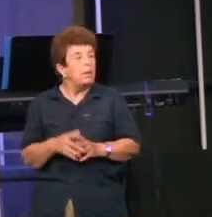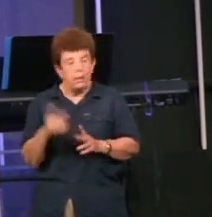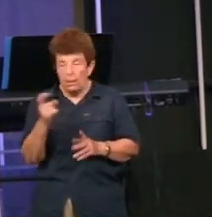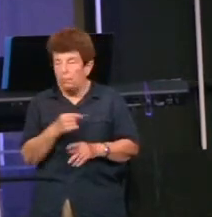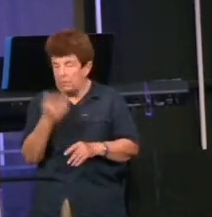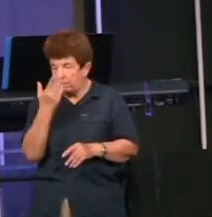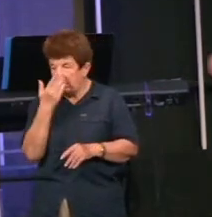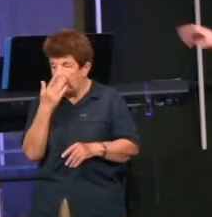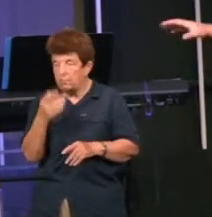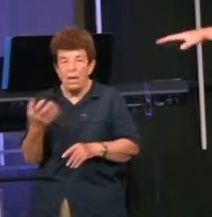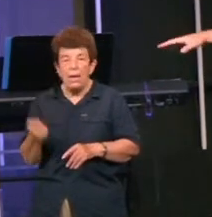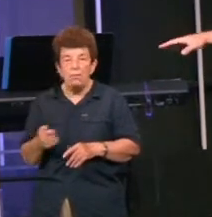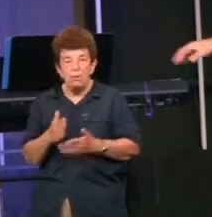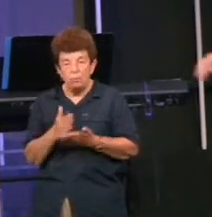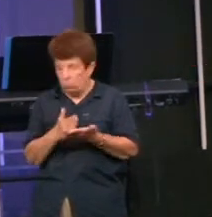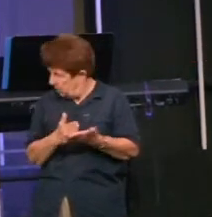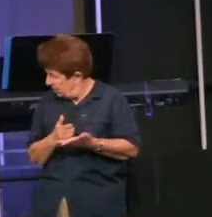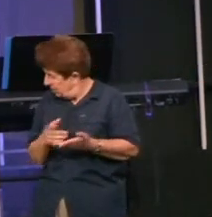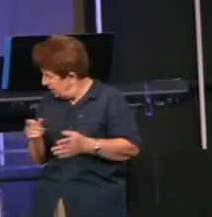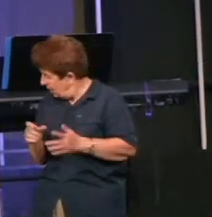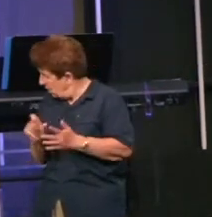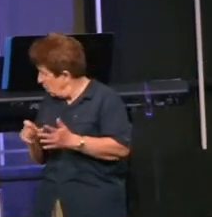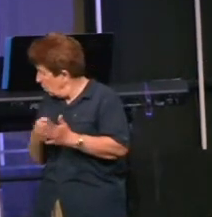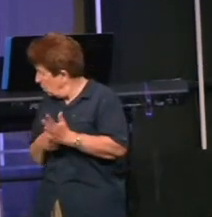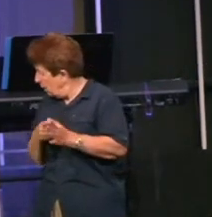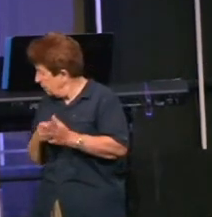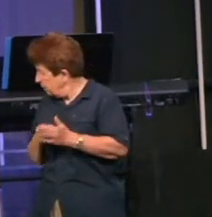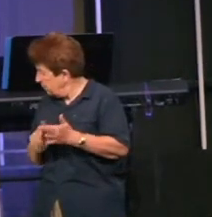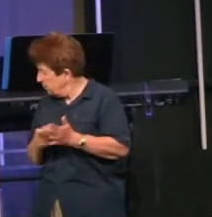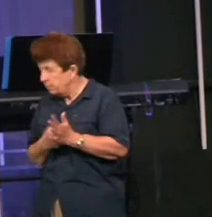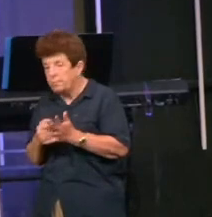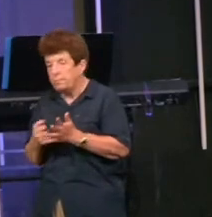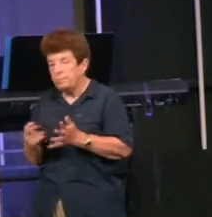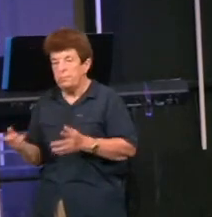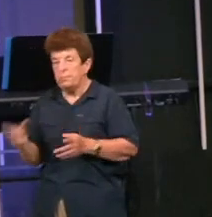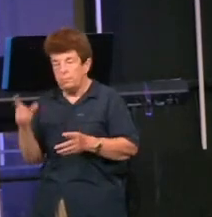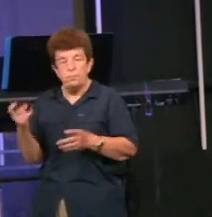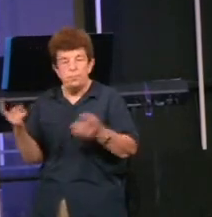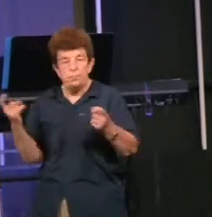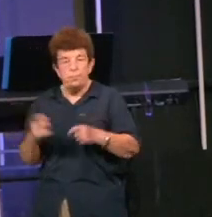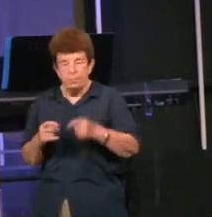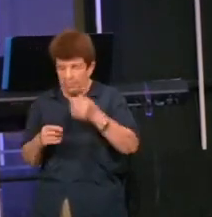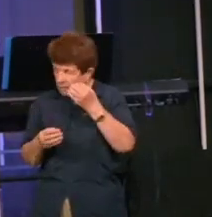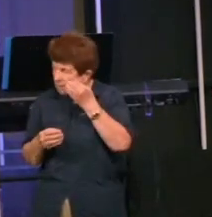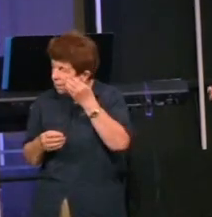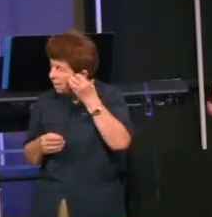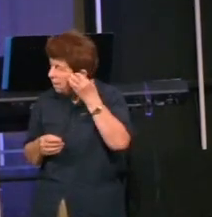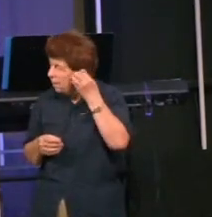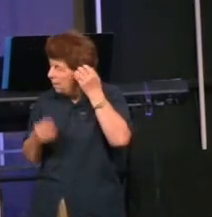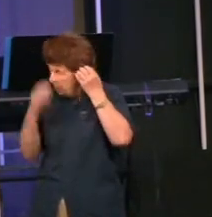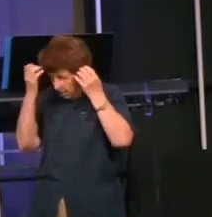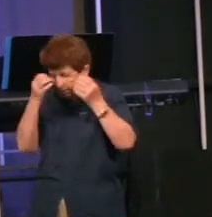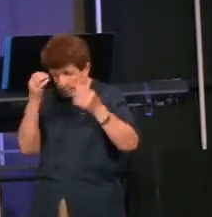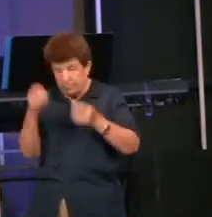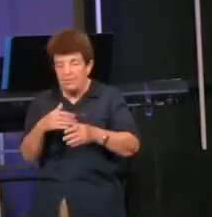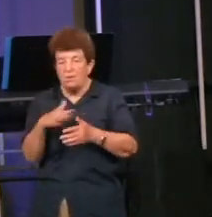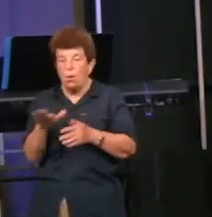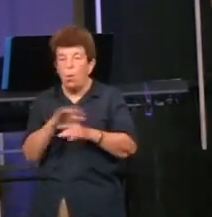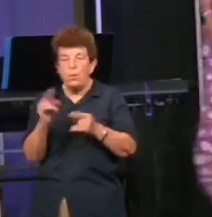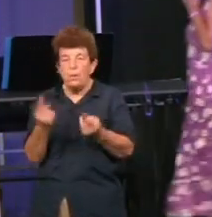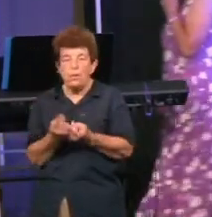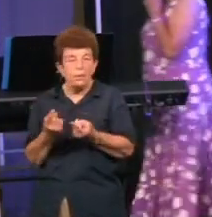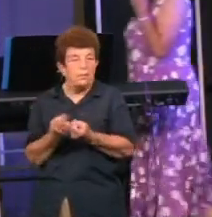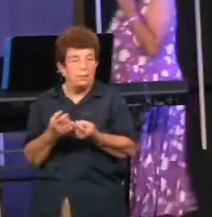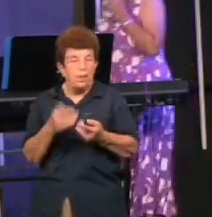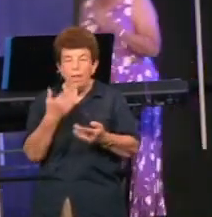to the front, take the bread. We've got the crackers there as well. Take the cup, eat the bread in your own time. Reflect on all of this.